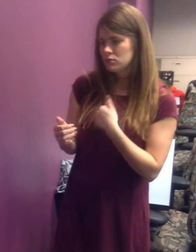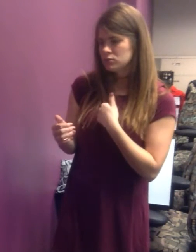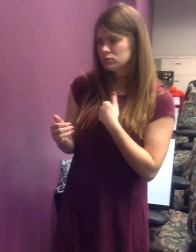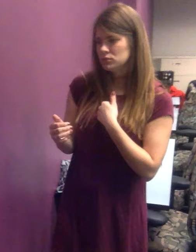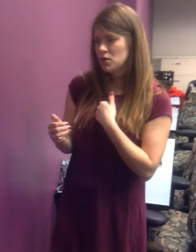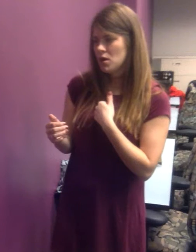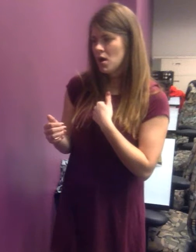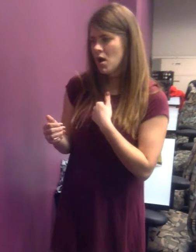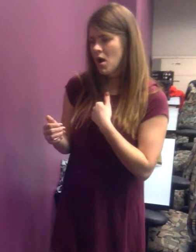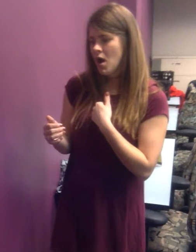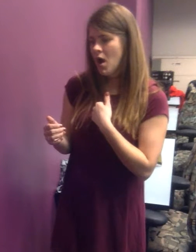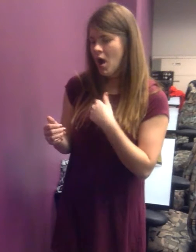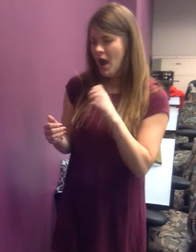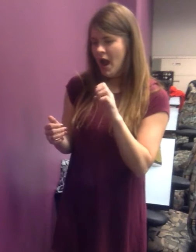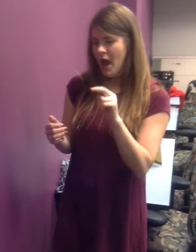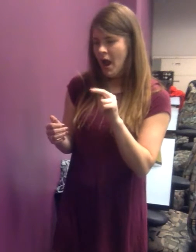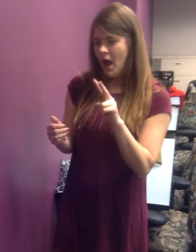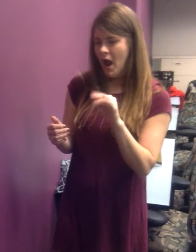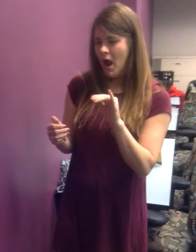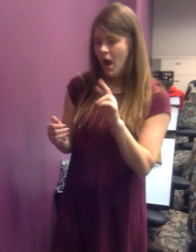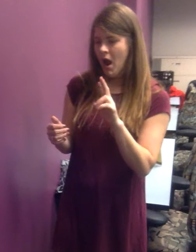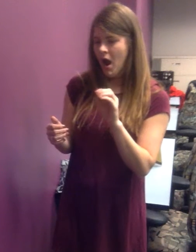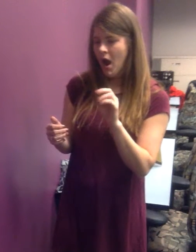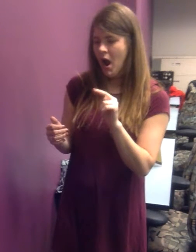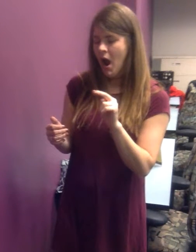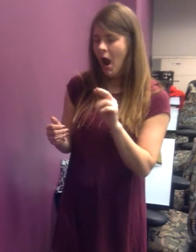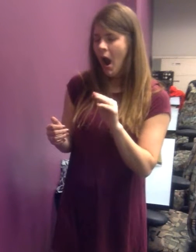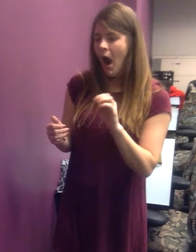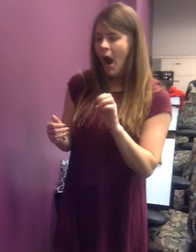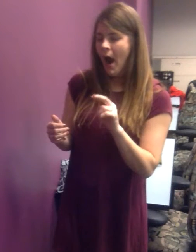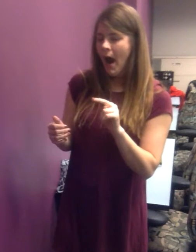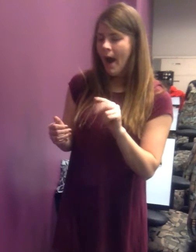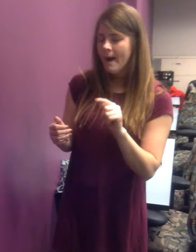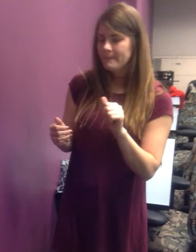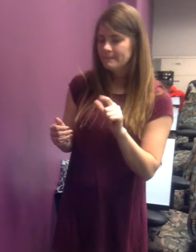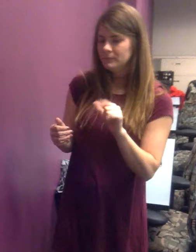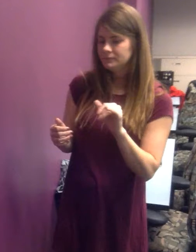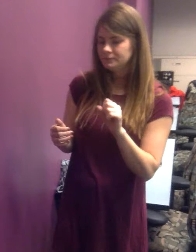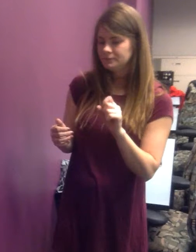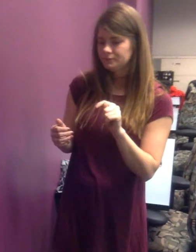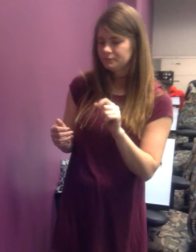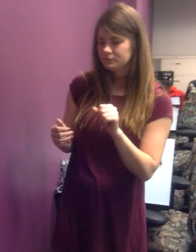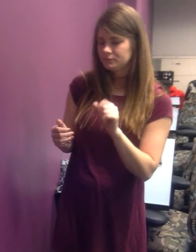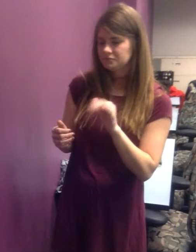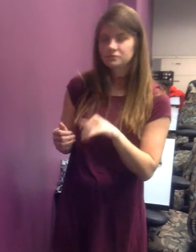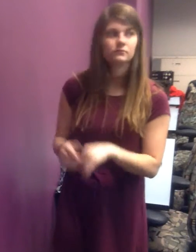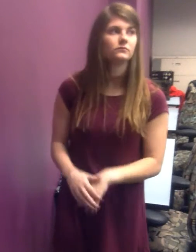all of the conspiratorial language and arguable claims by the skeptics, the idea of doing something about